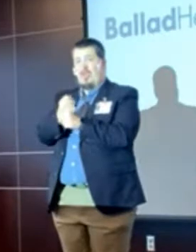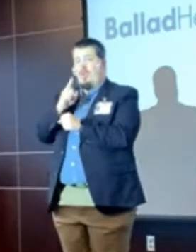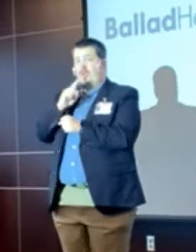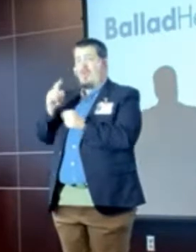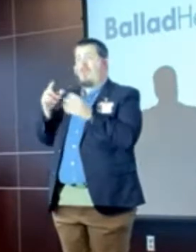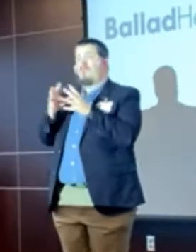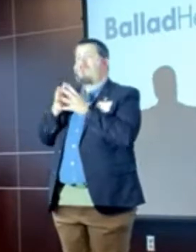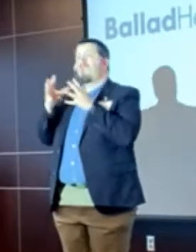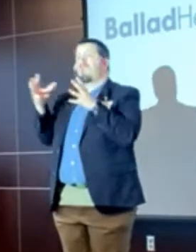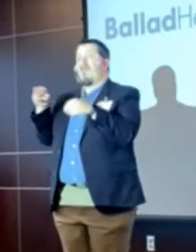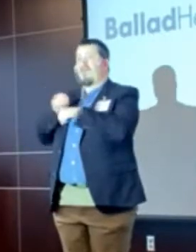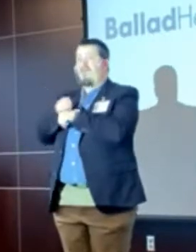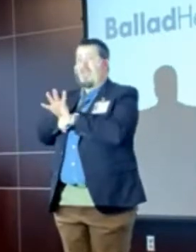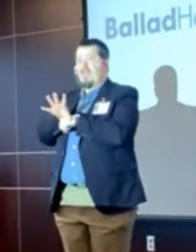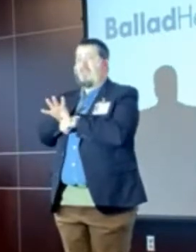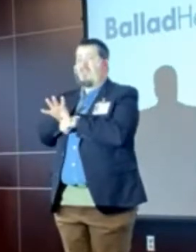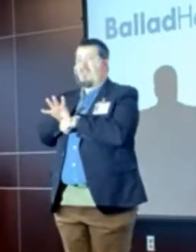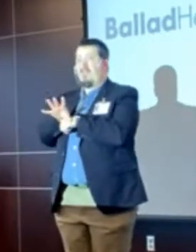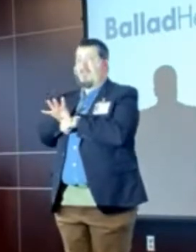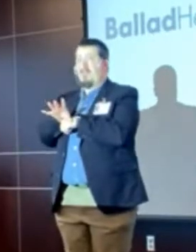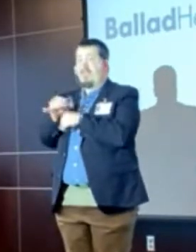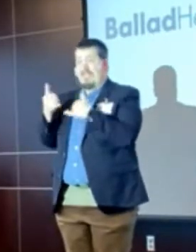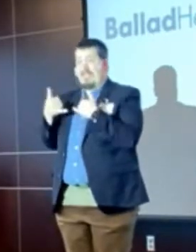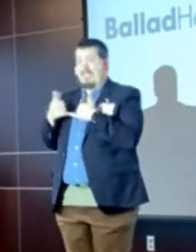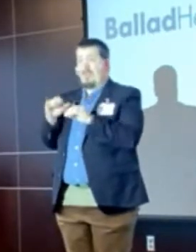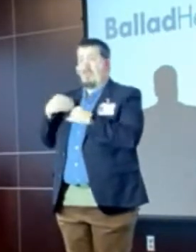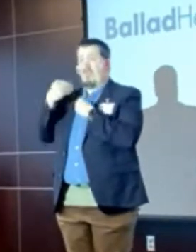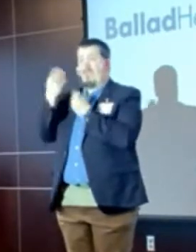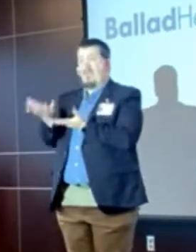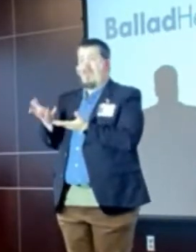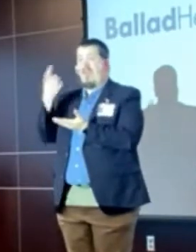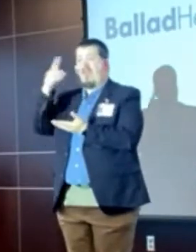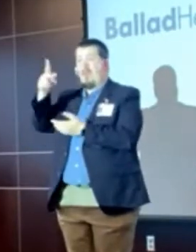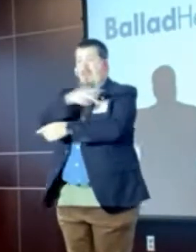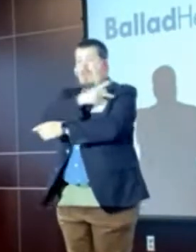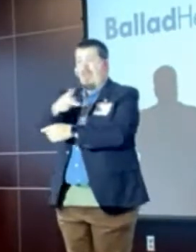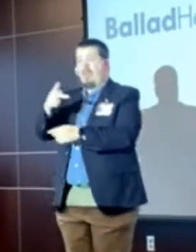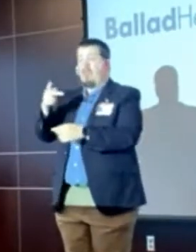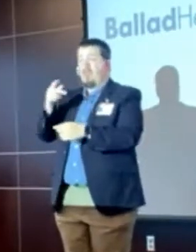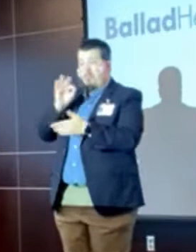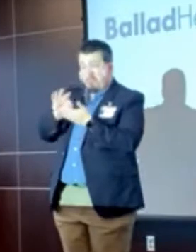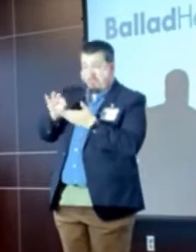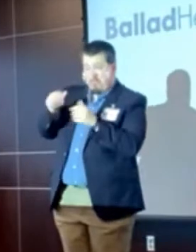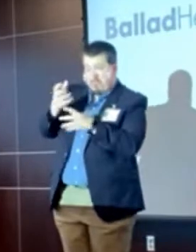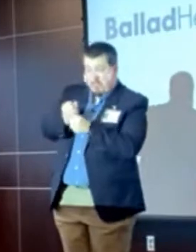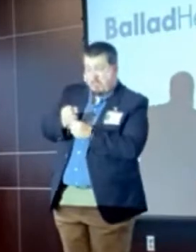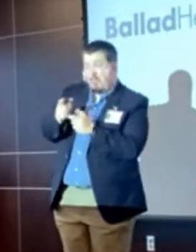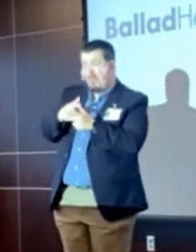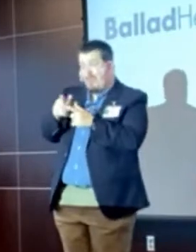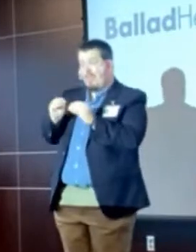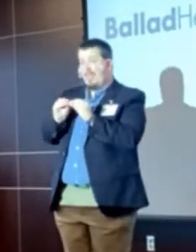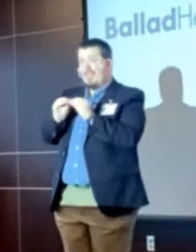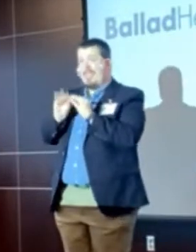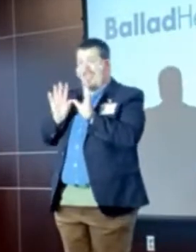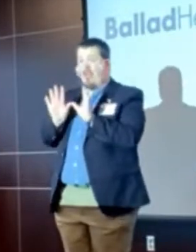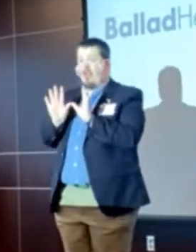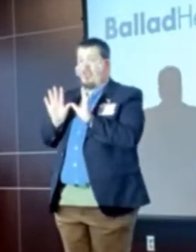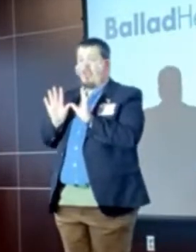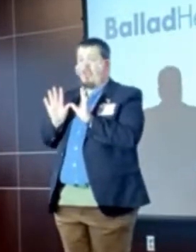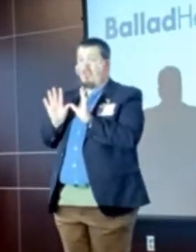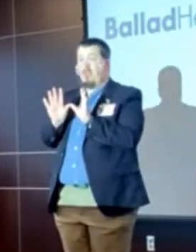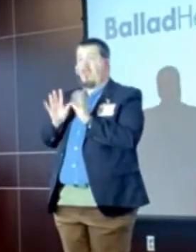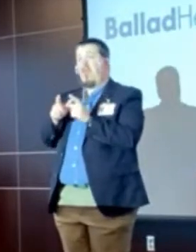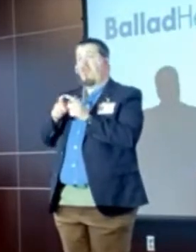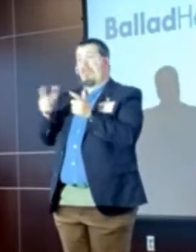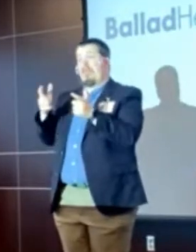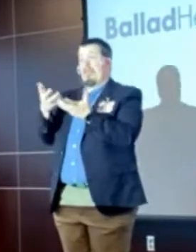very effective. We still are providing those for patients who qualify. There clearly has been a